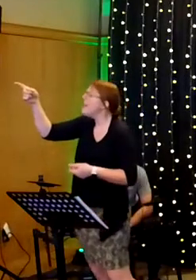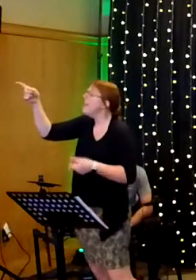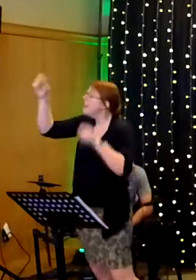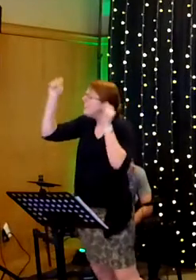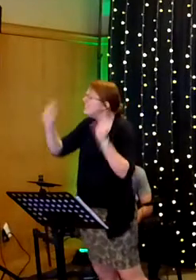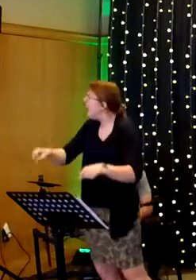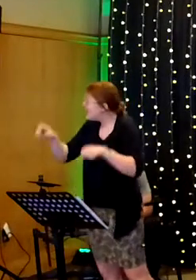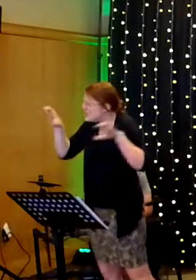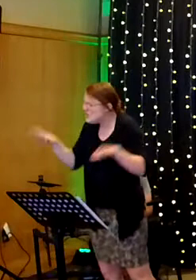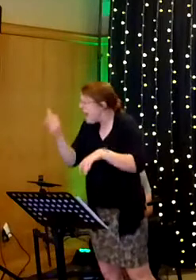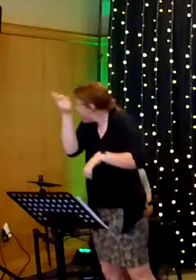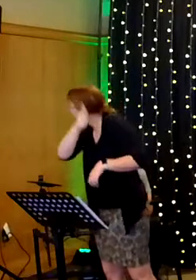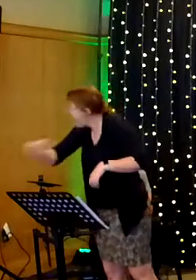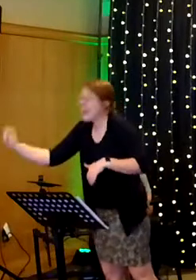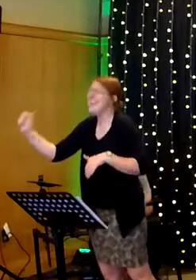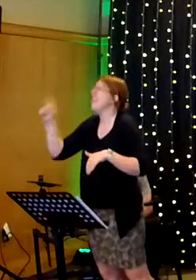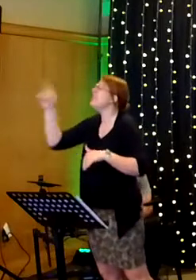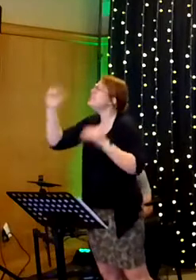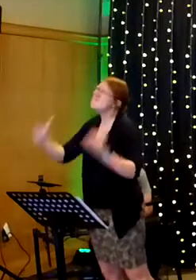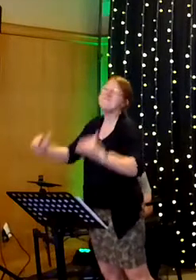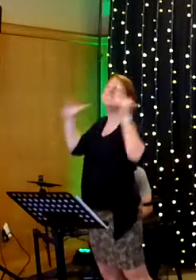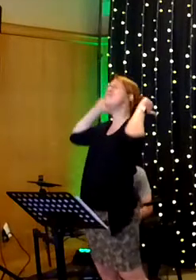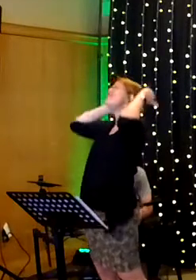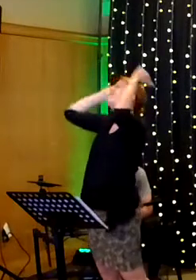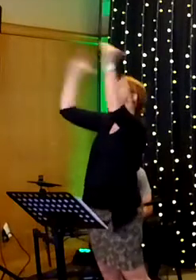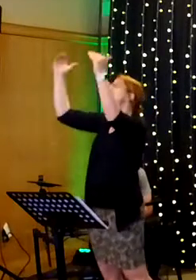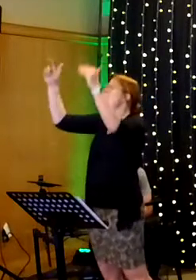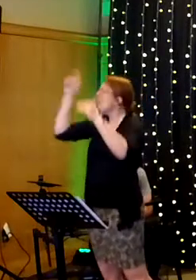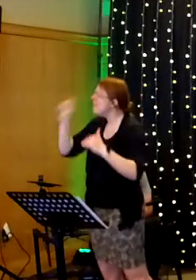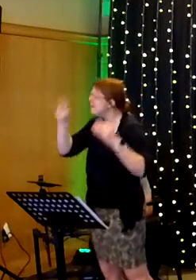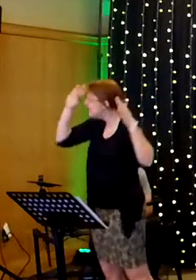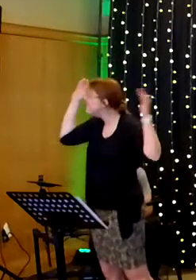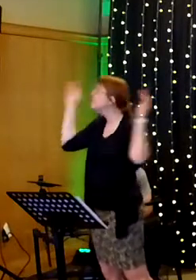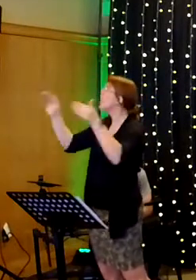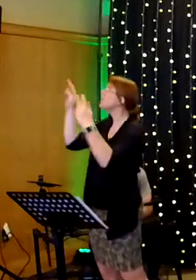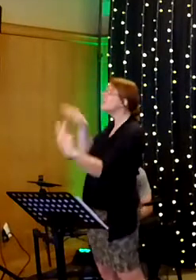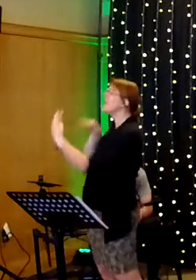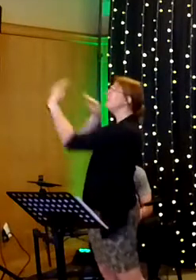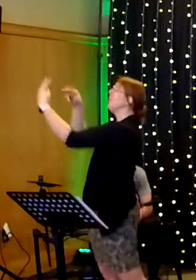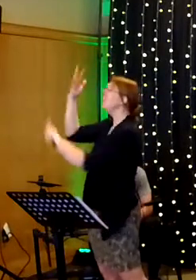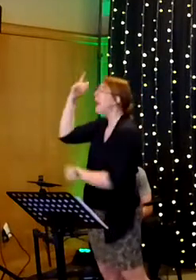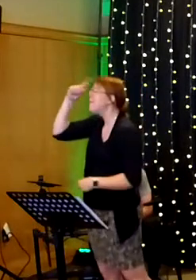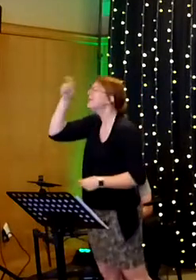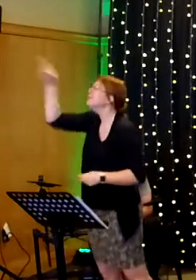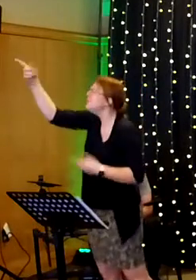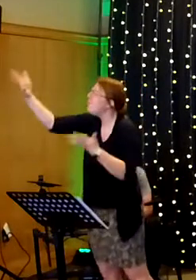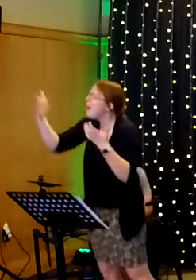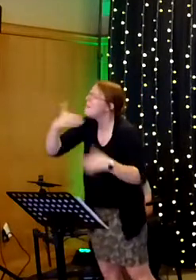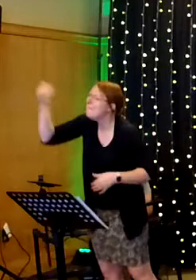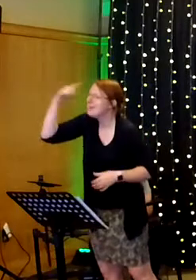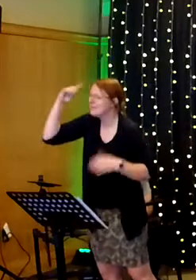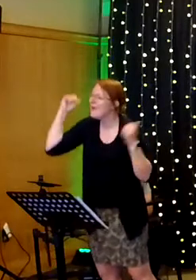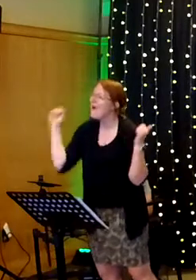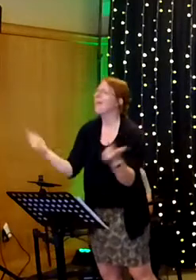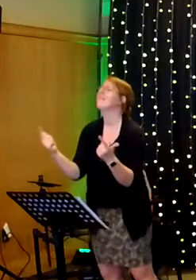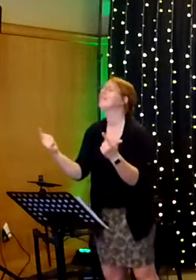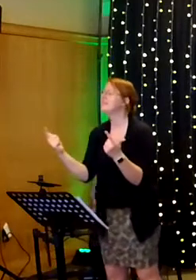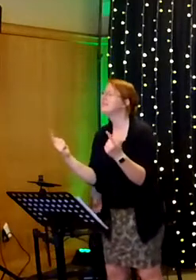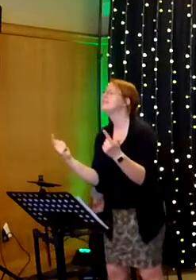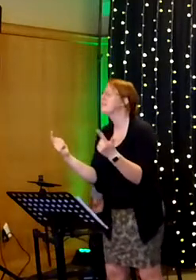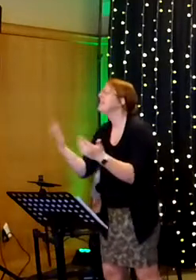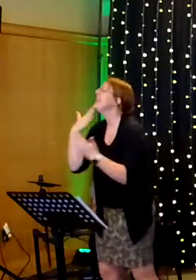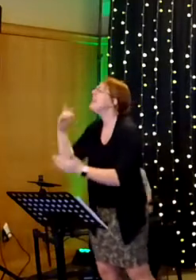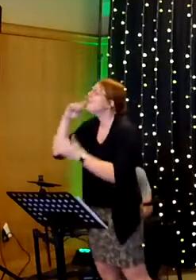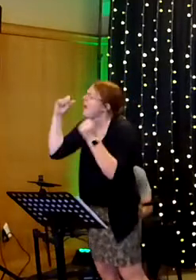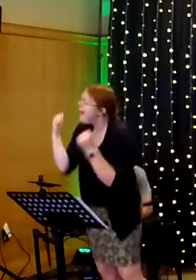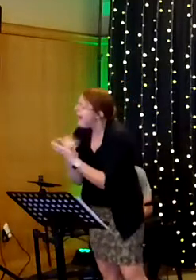that way, we need to focus on you because you only have our best in mind. Lord God, thank you for all that you